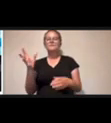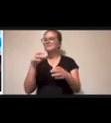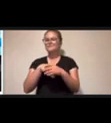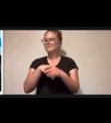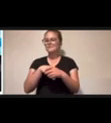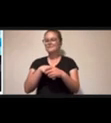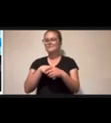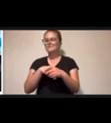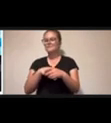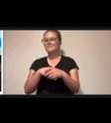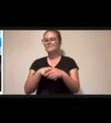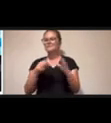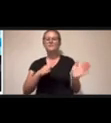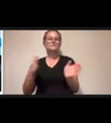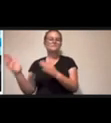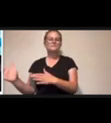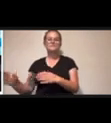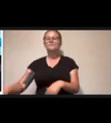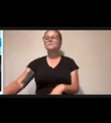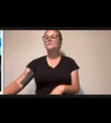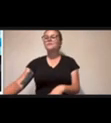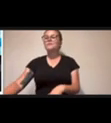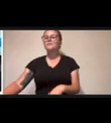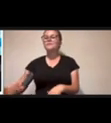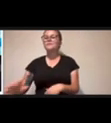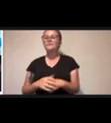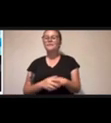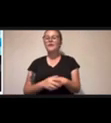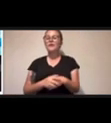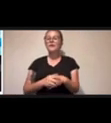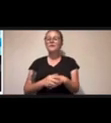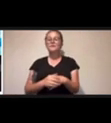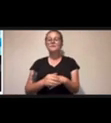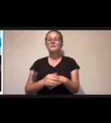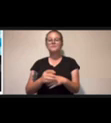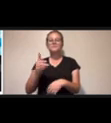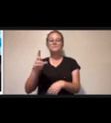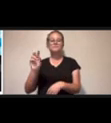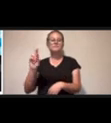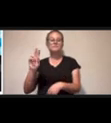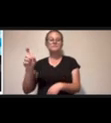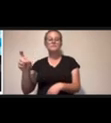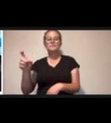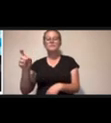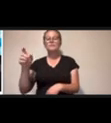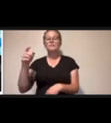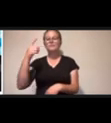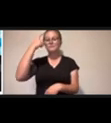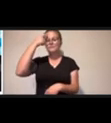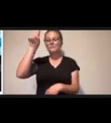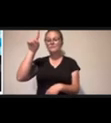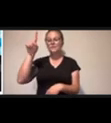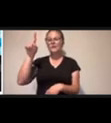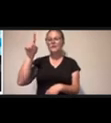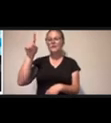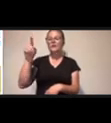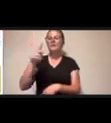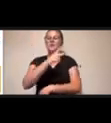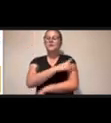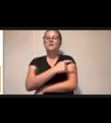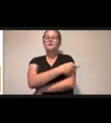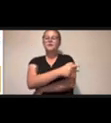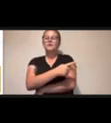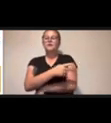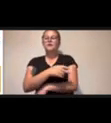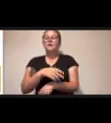Their diagnosis is not included. Moving on. For patient